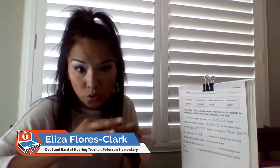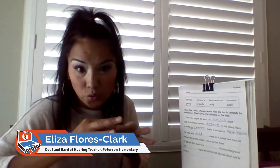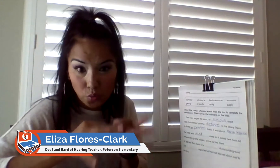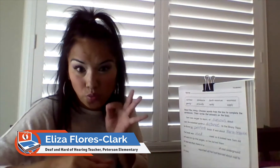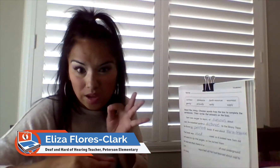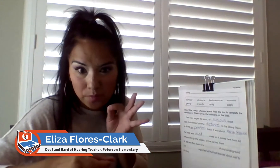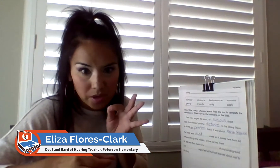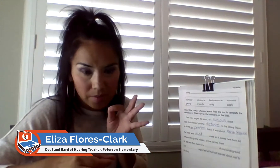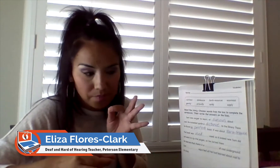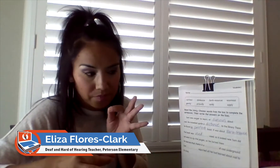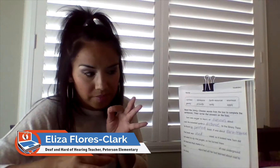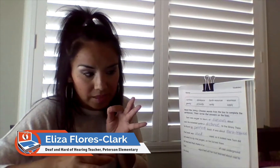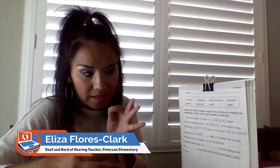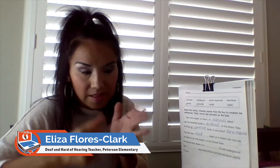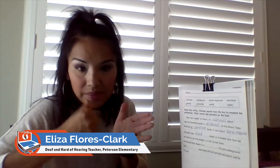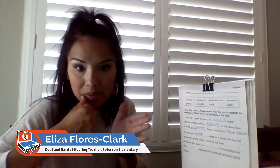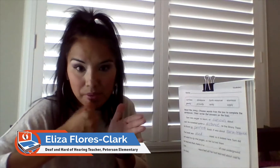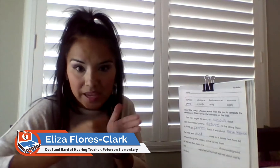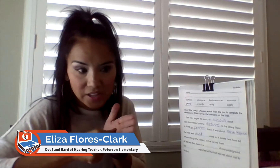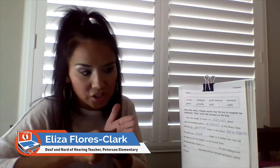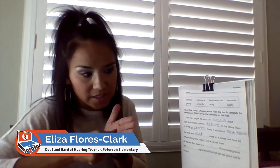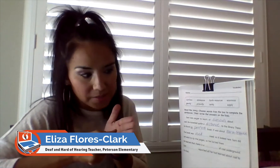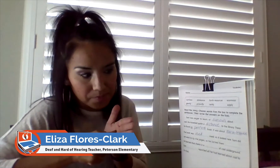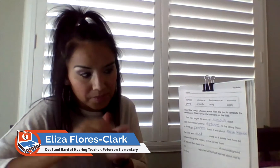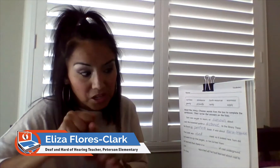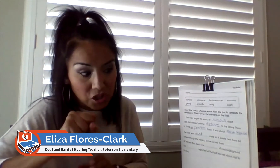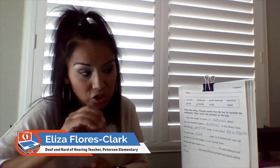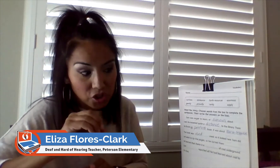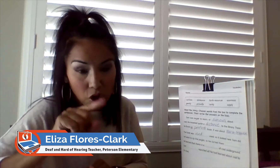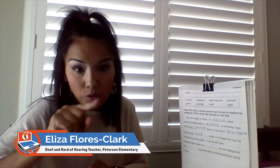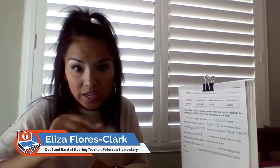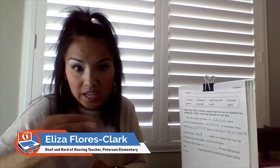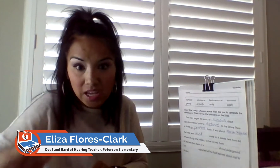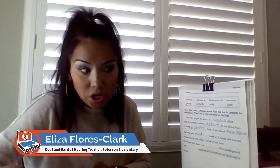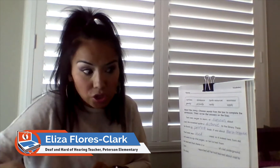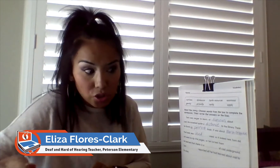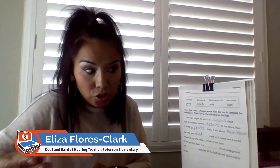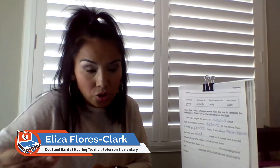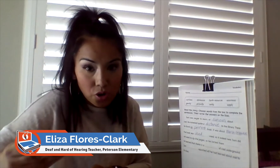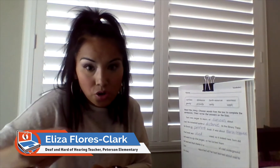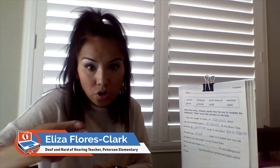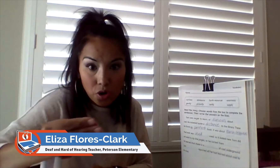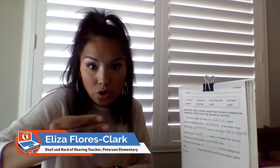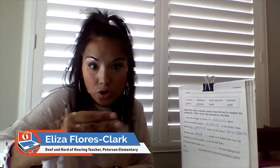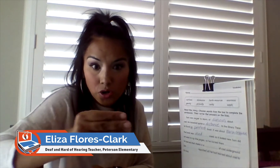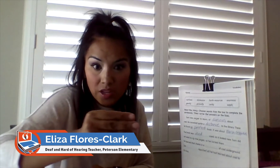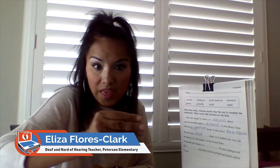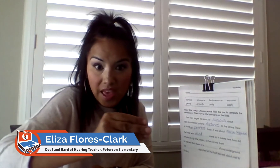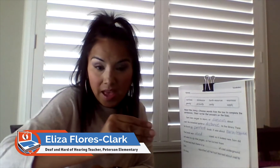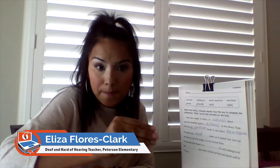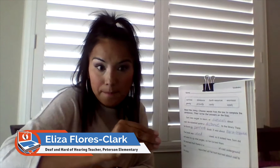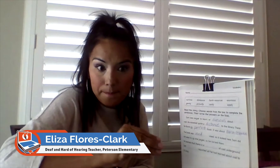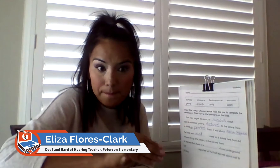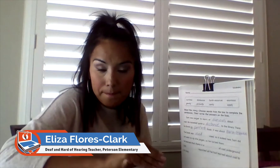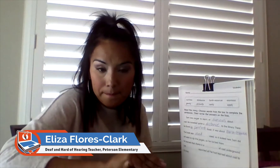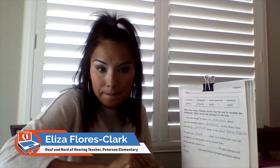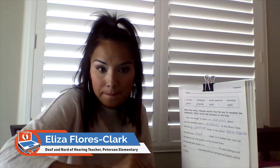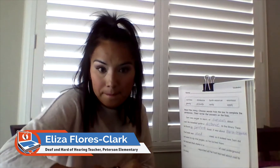want to rip the pages. So he turned them